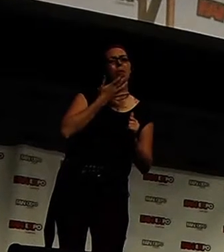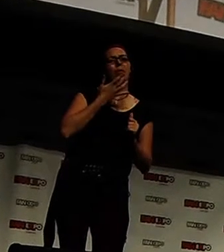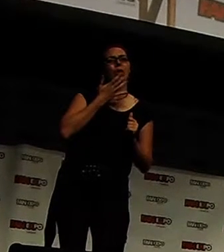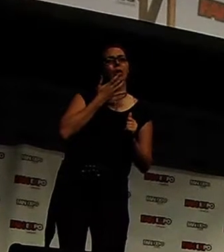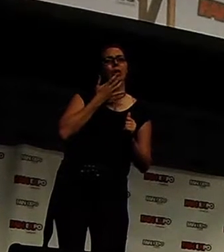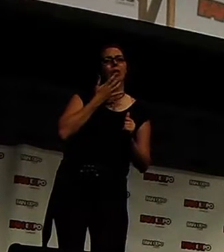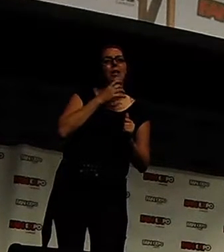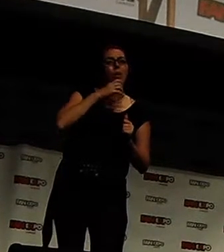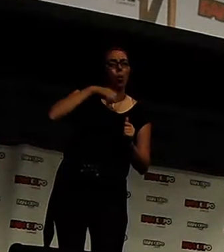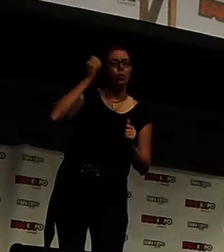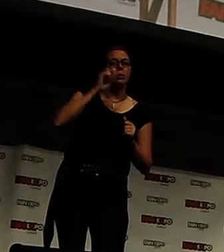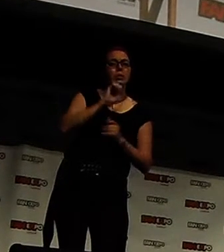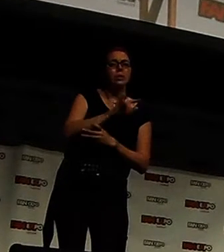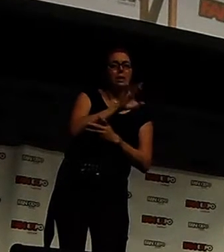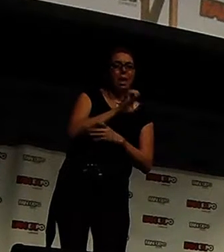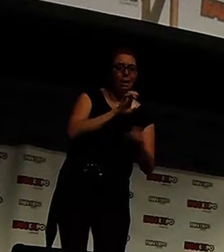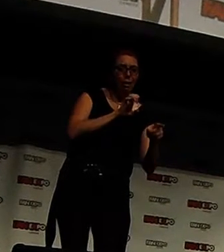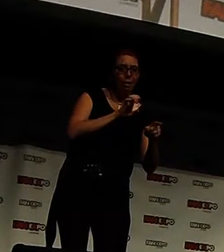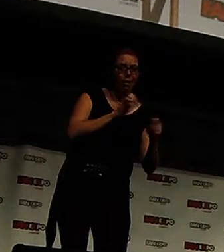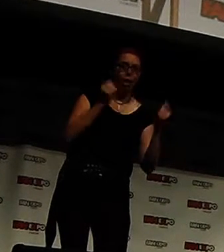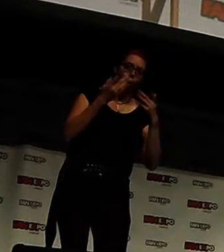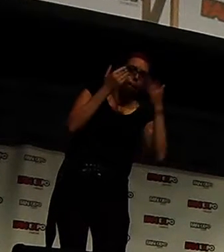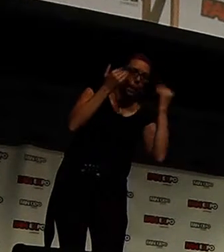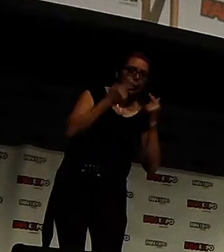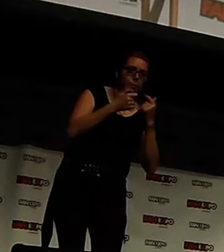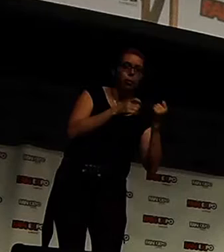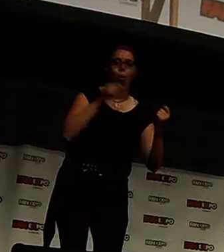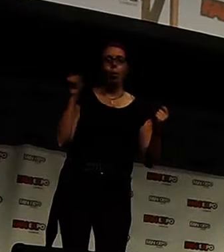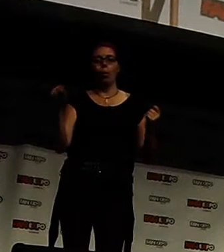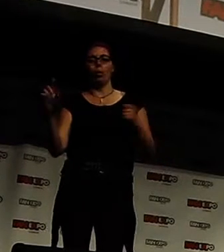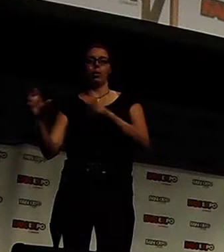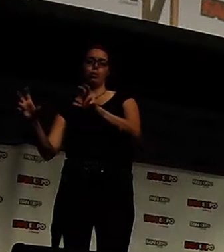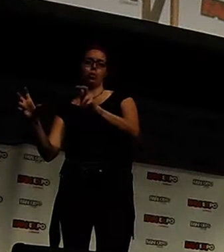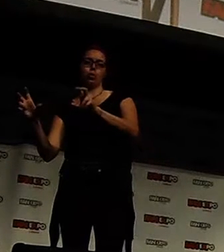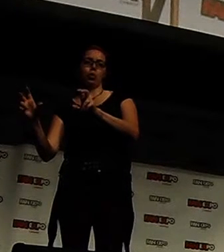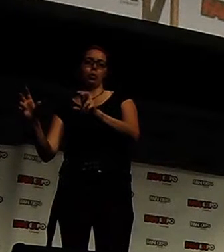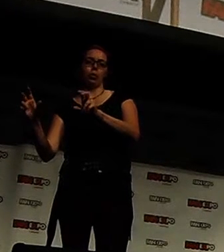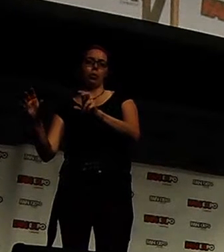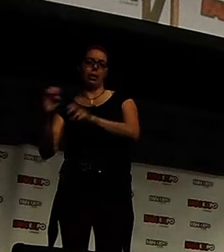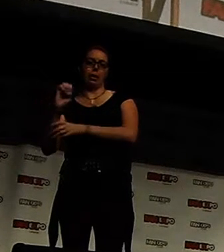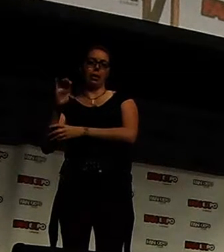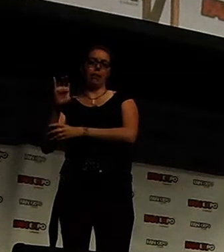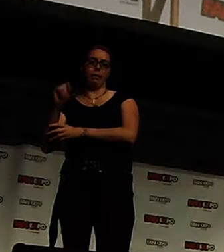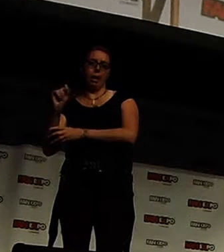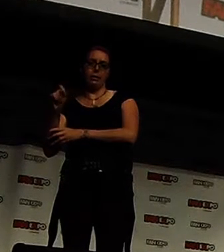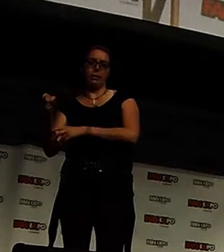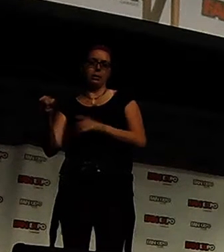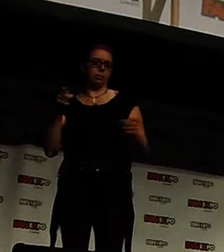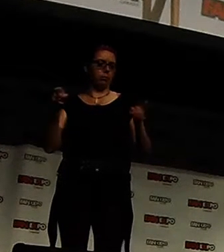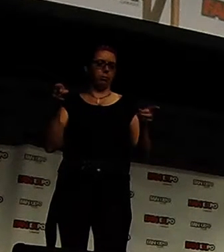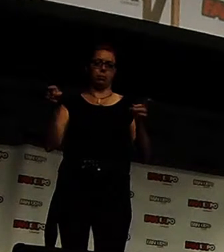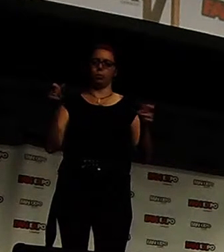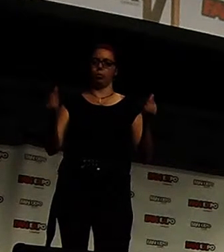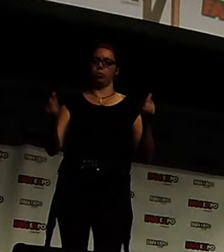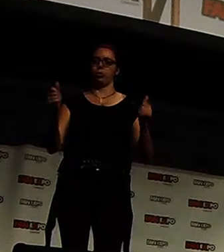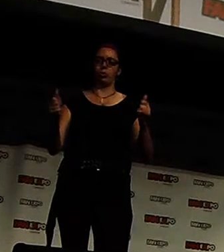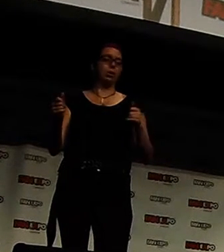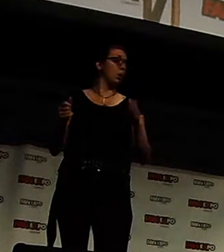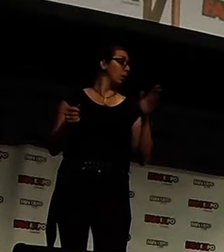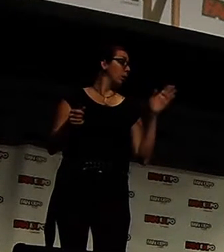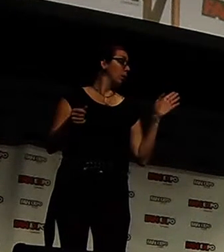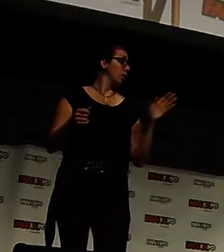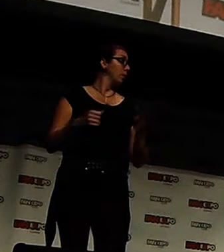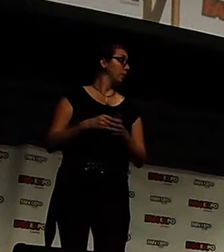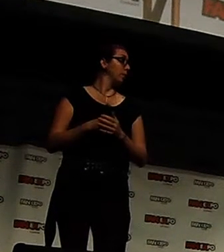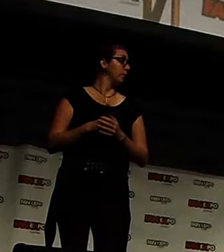more older style where it was all makeup? Well, the funny thing is we still adopt a lot of the